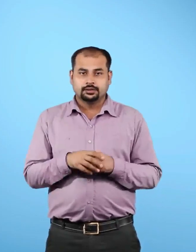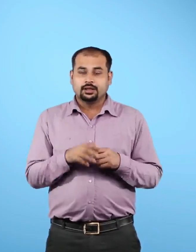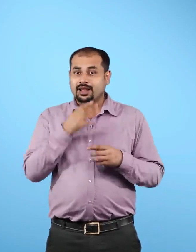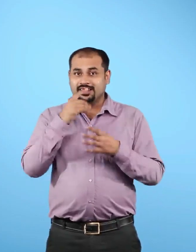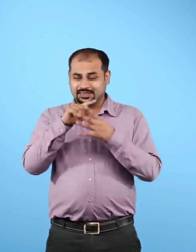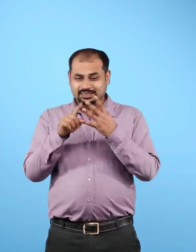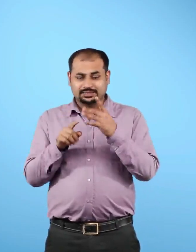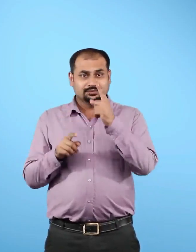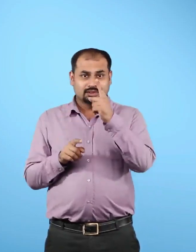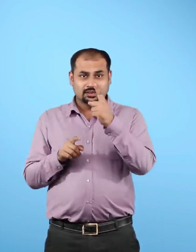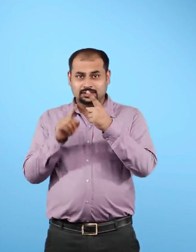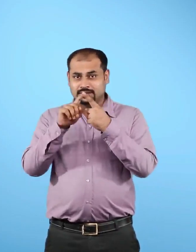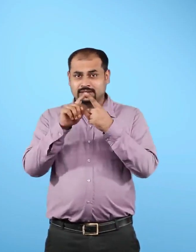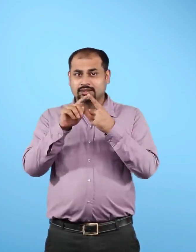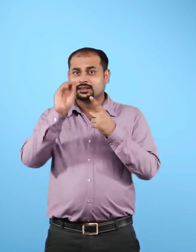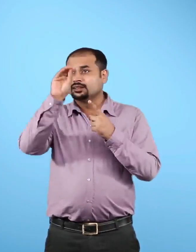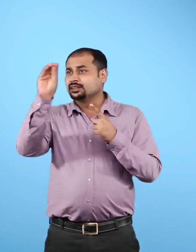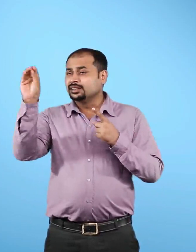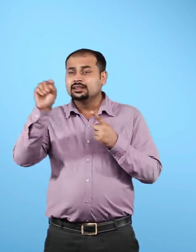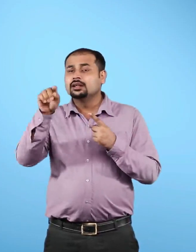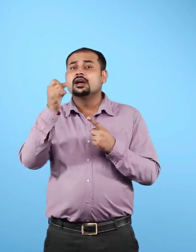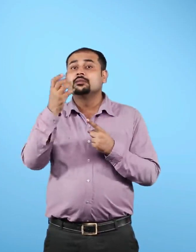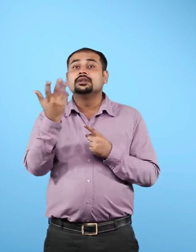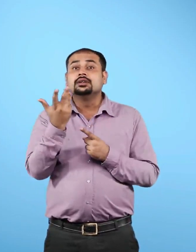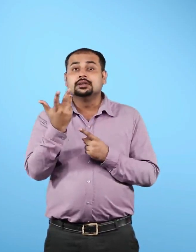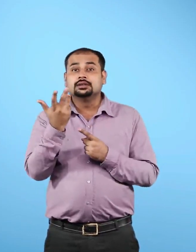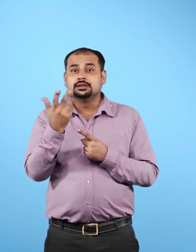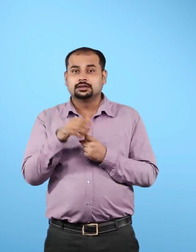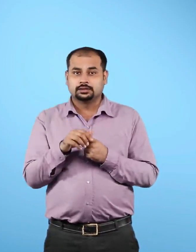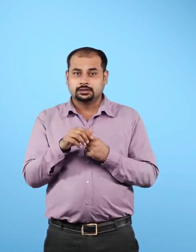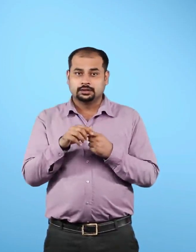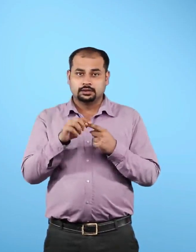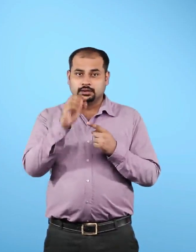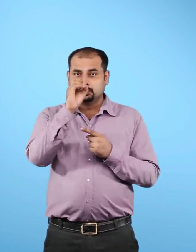Each color should cover